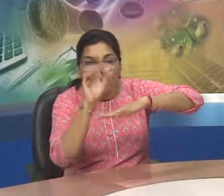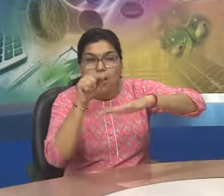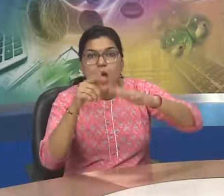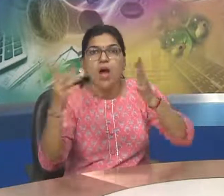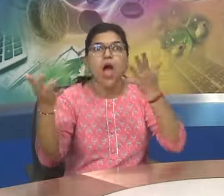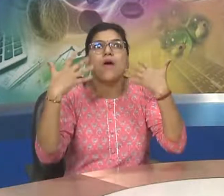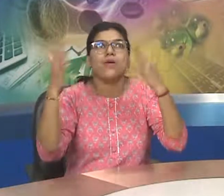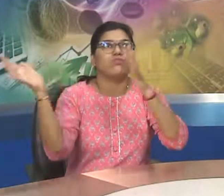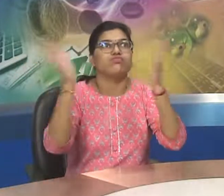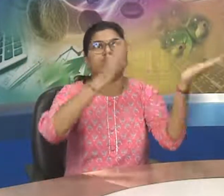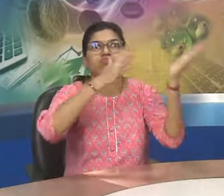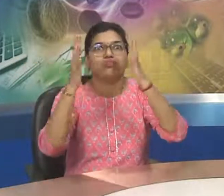rivers,